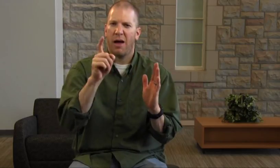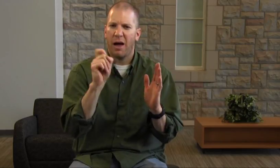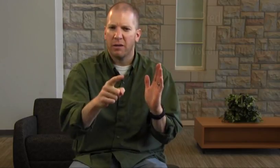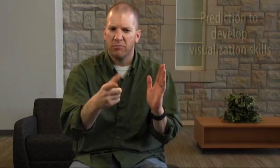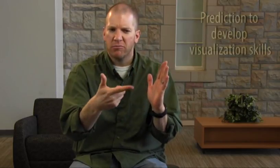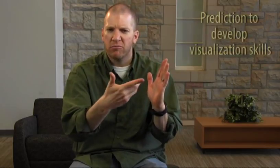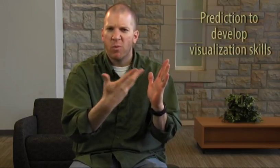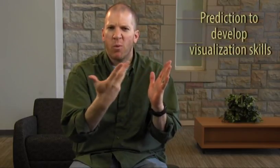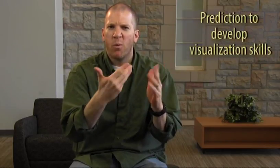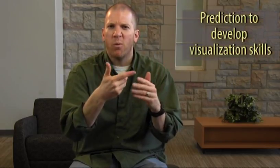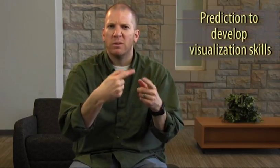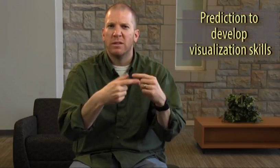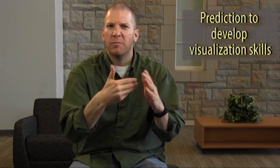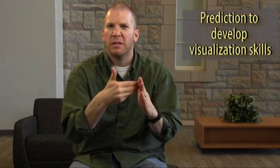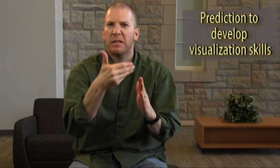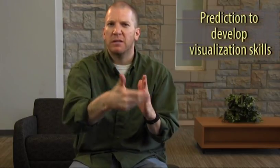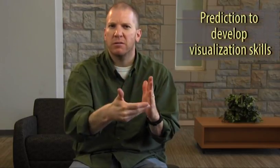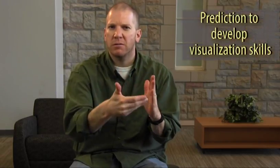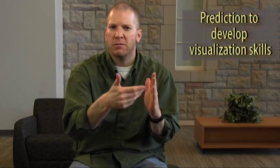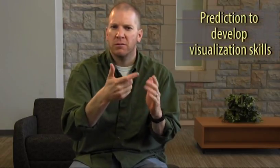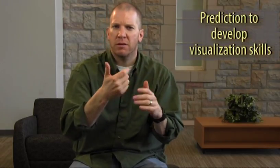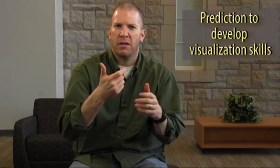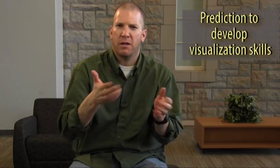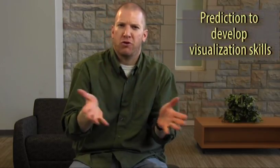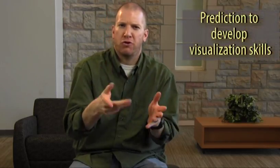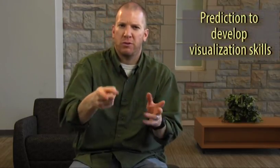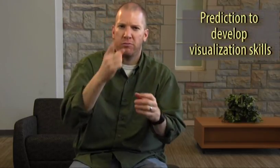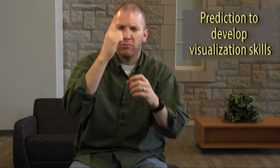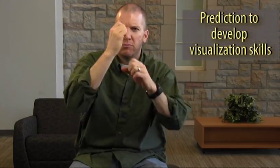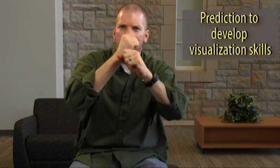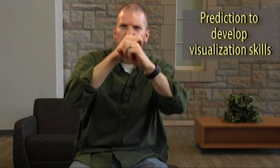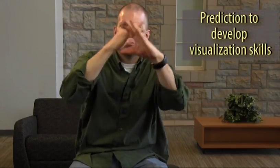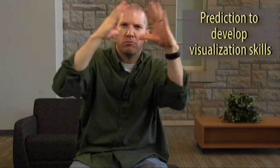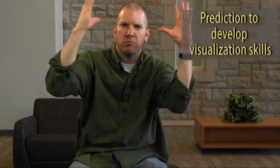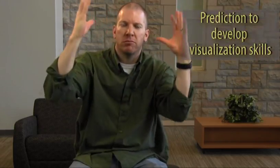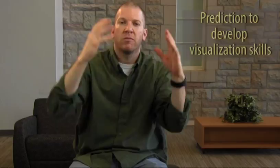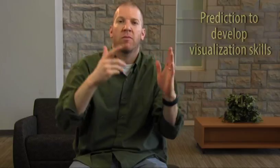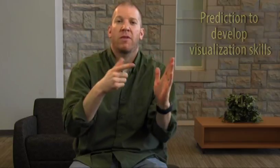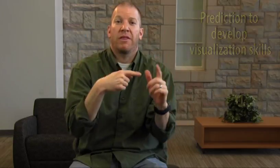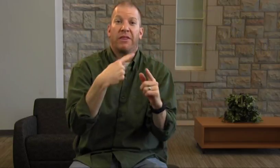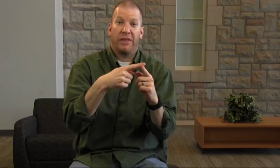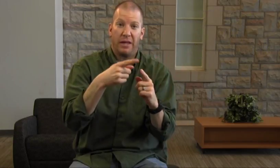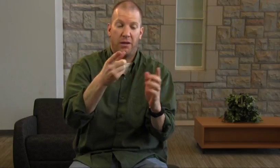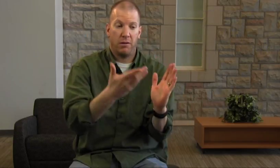While you're reading, ask your child what might happen next so the child can try to predict that.